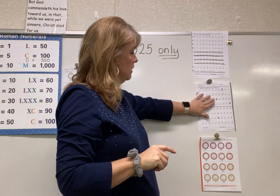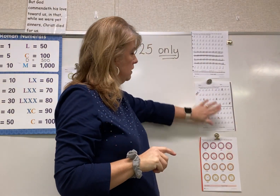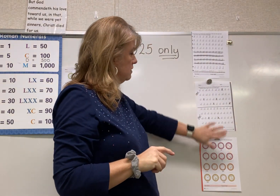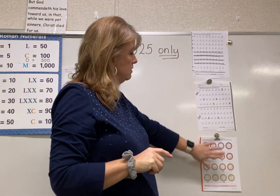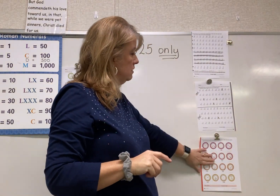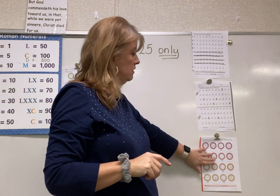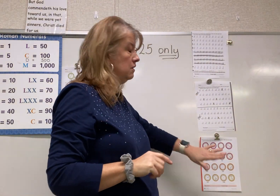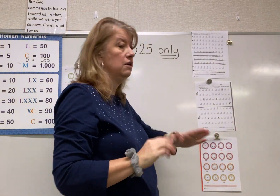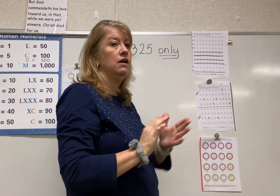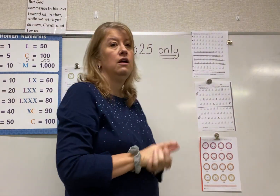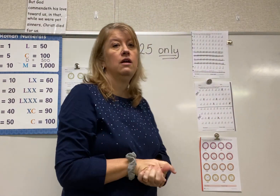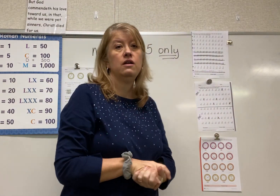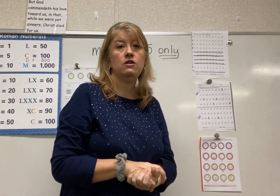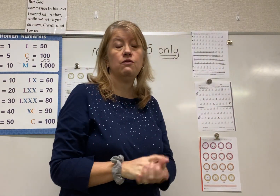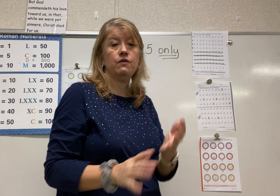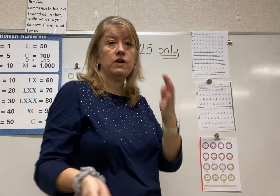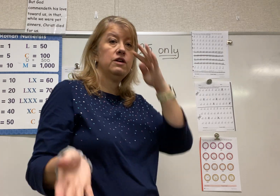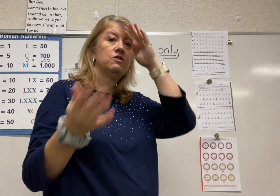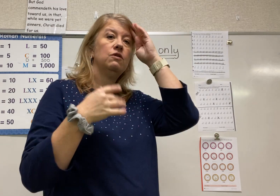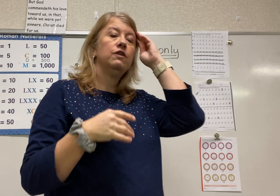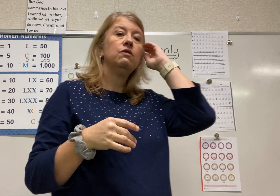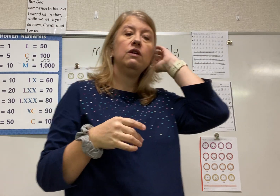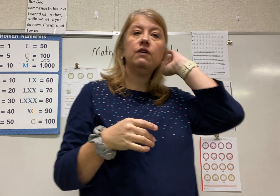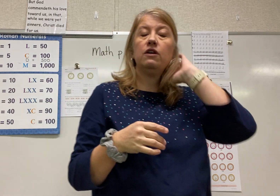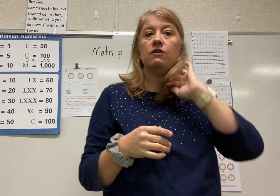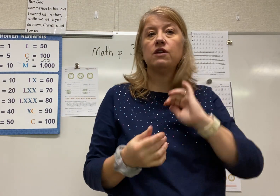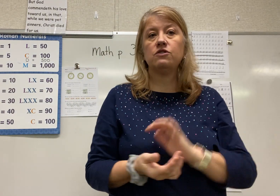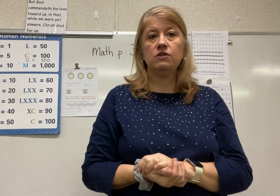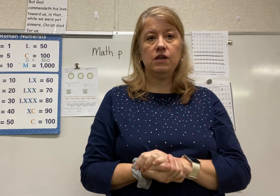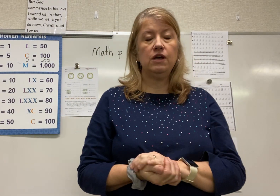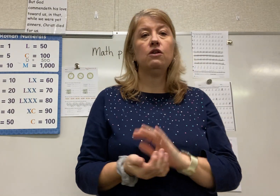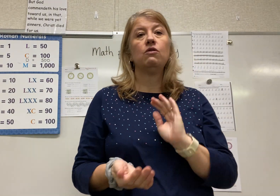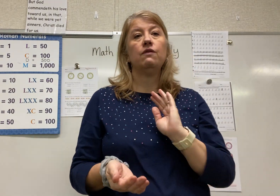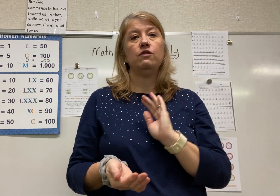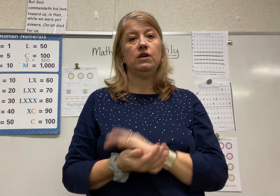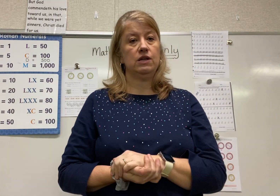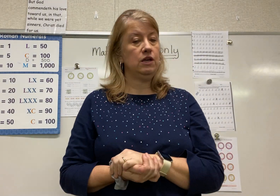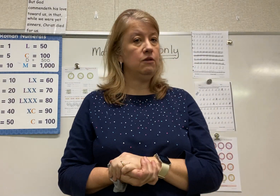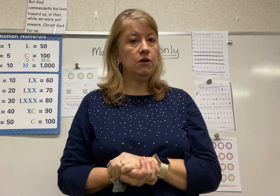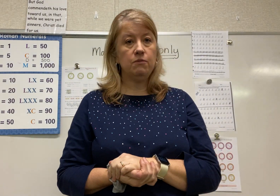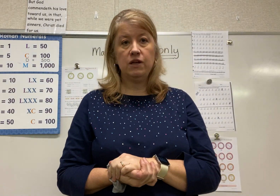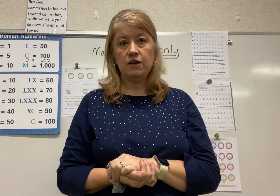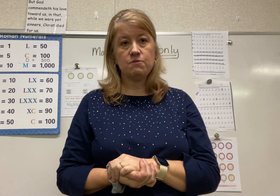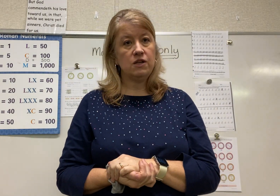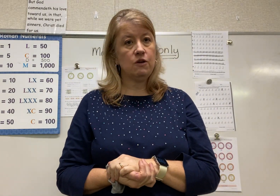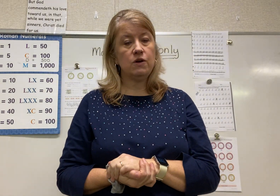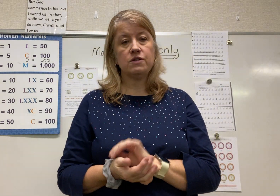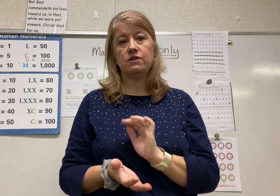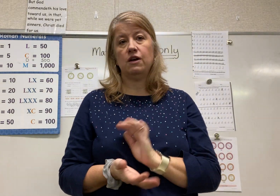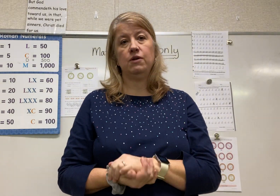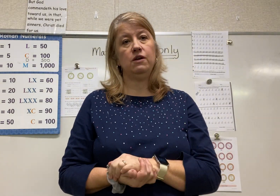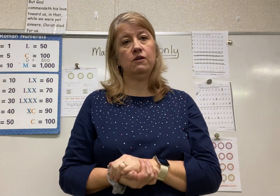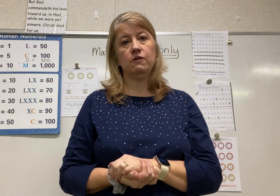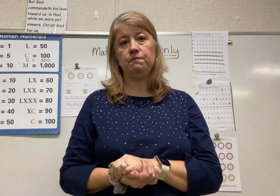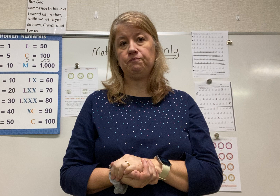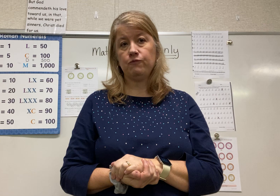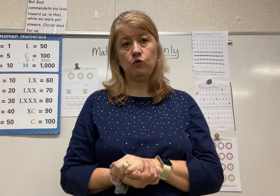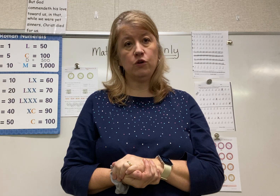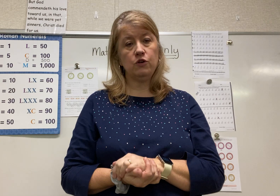these. Don't forget to review any videos that you need, or if you need to email me and ask me any questions, I'm here for you